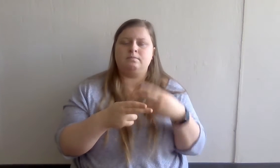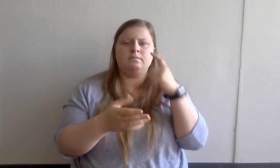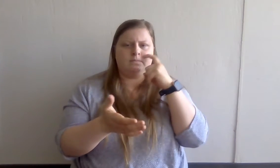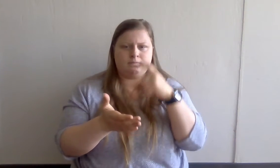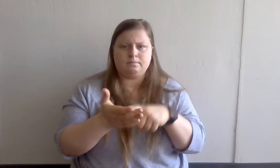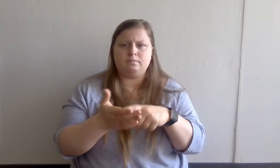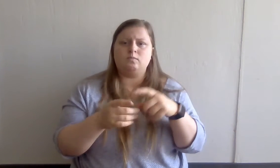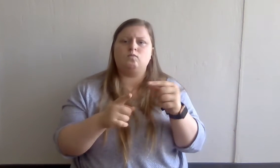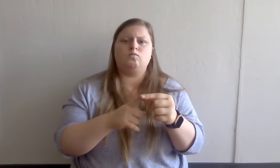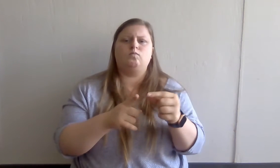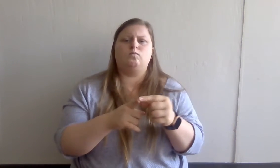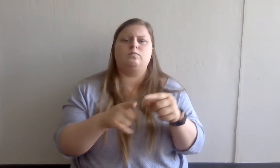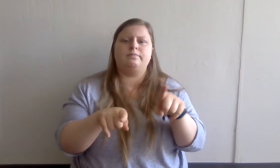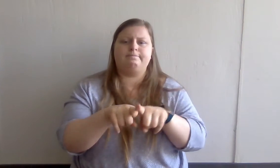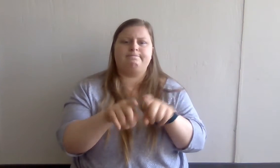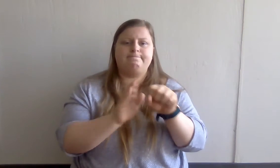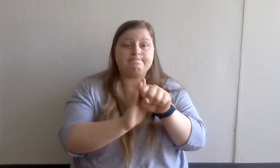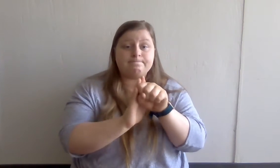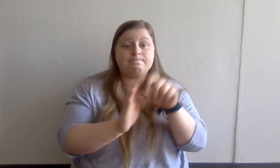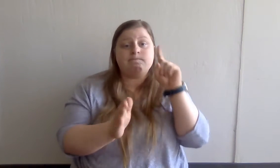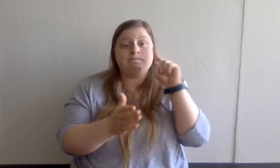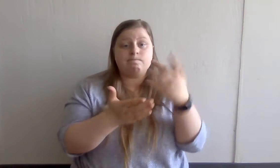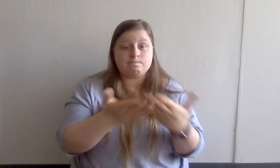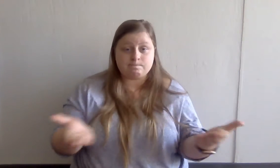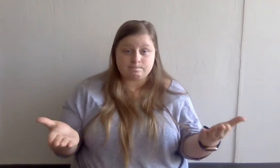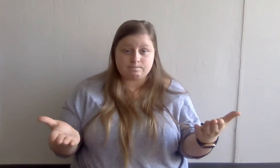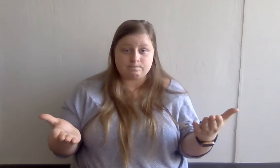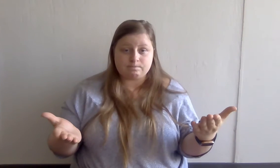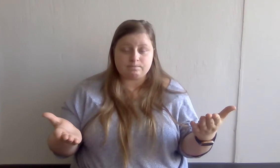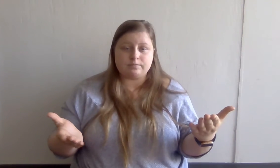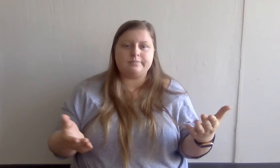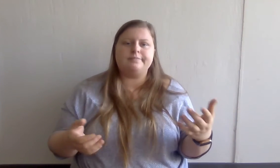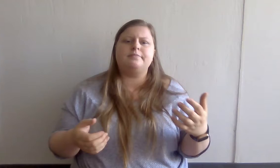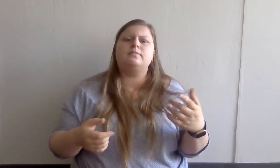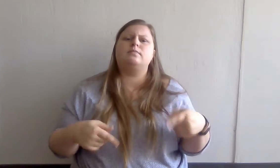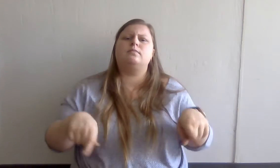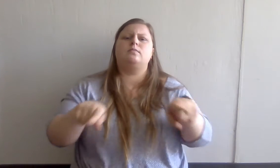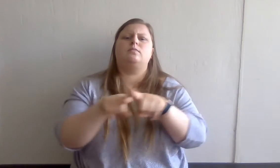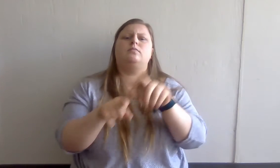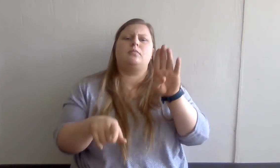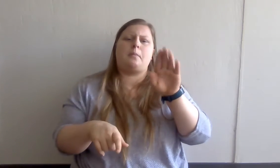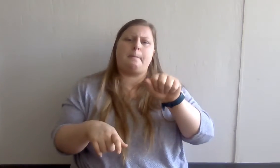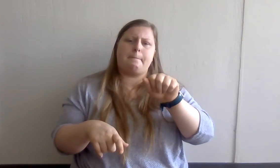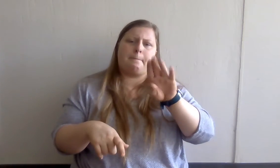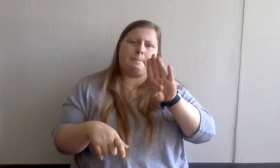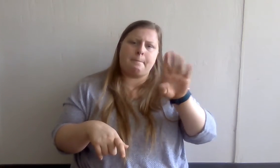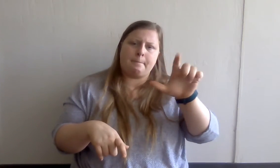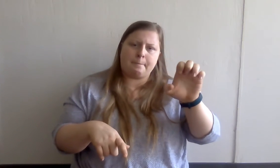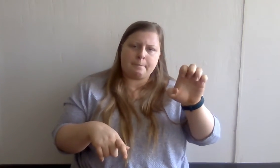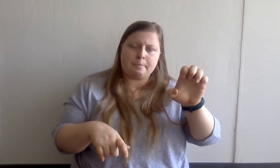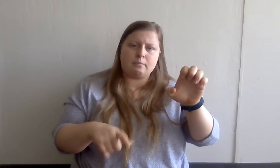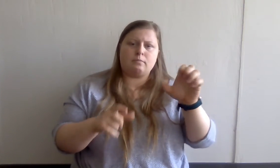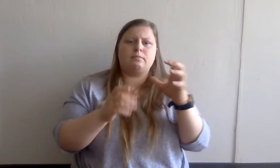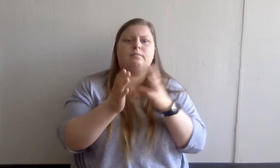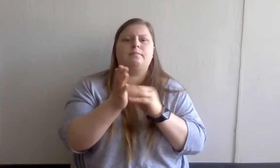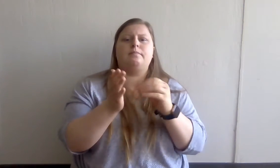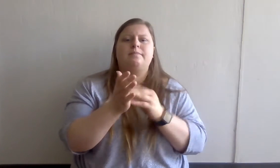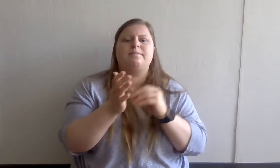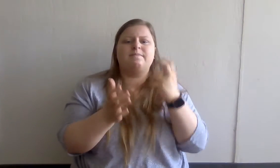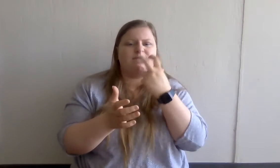they can recognize names as well as recognize words as symbols for things. They also babble.